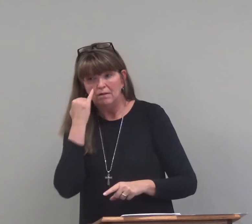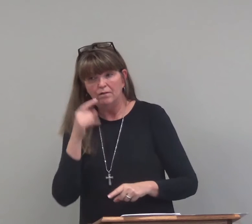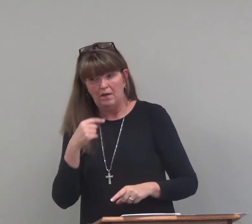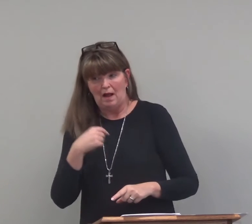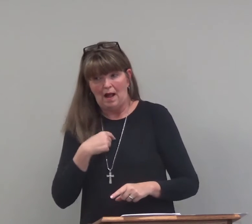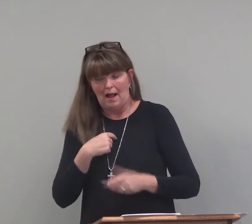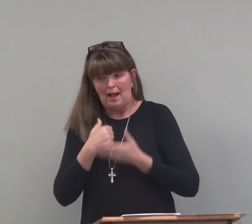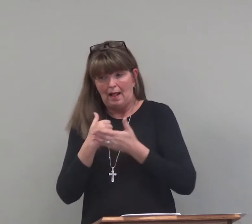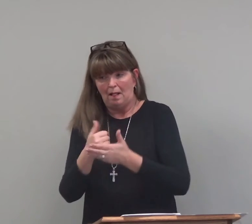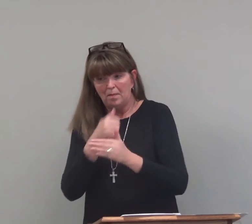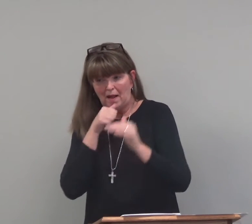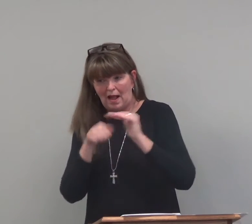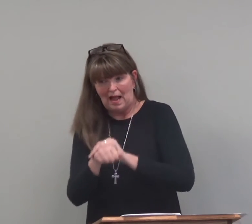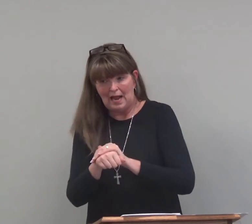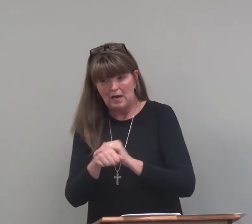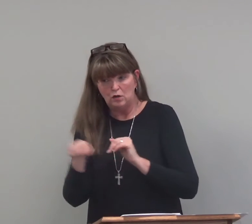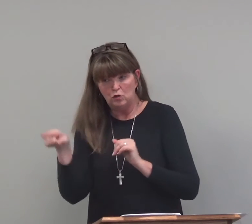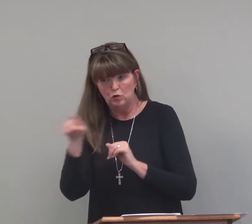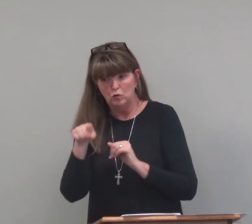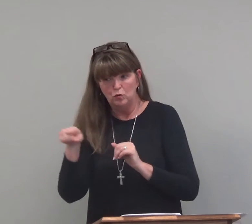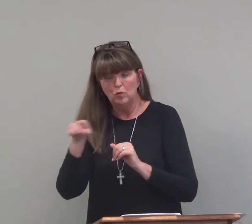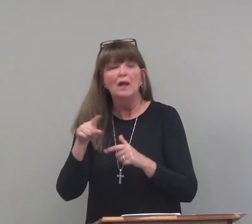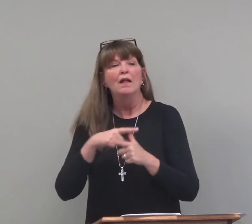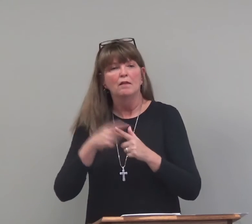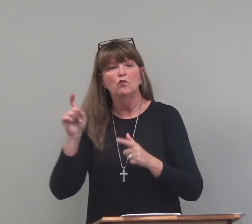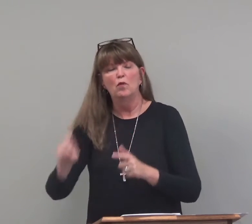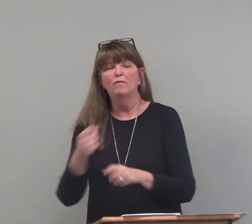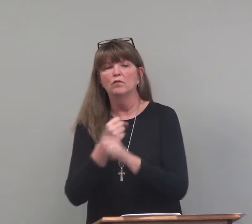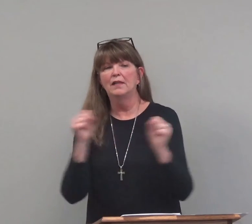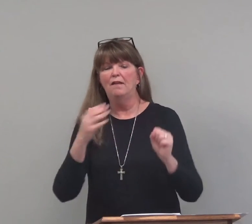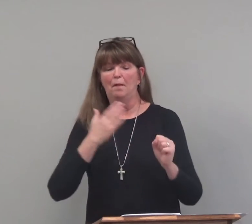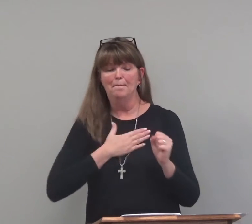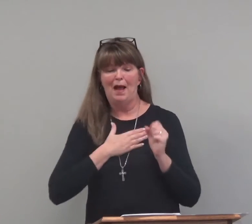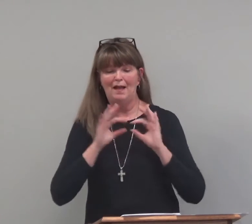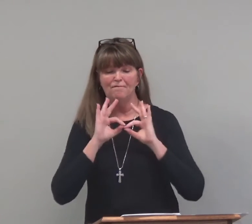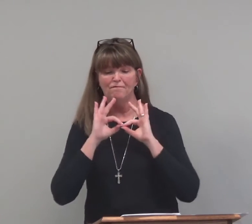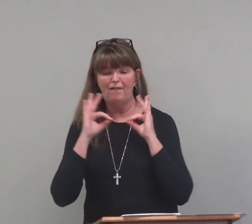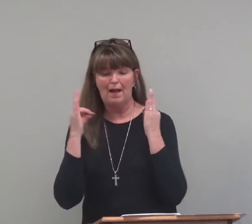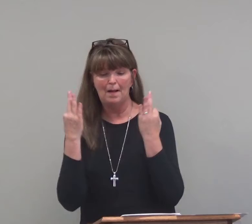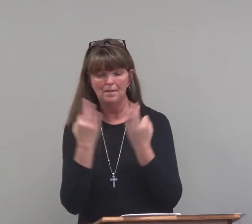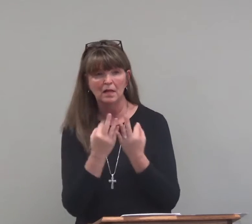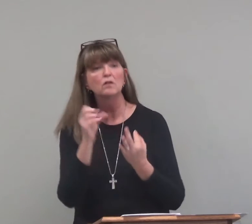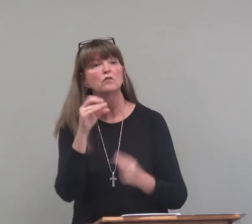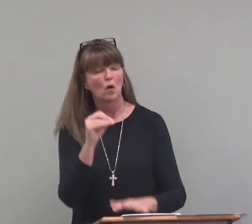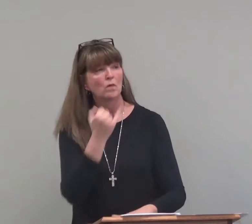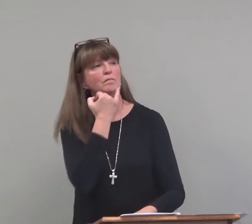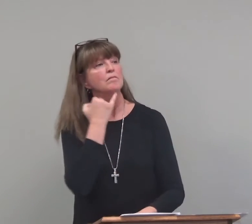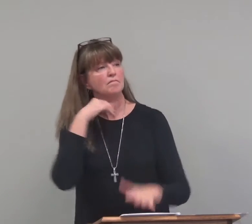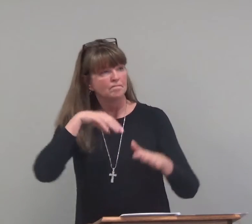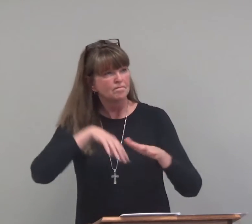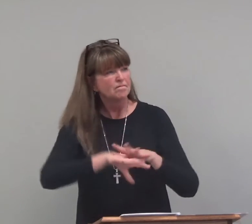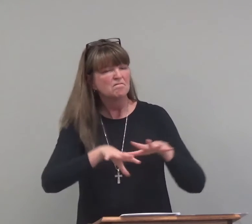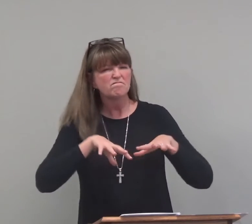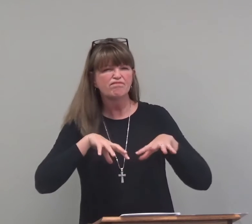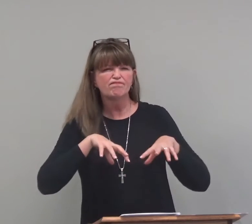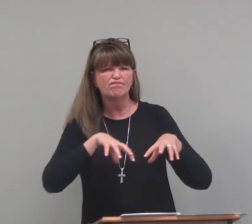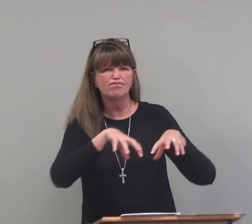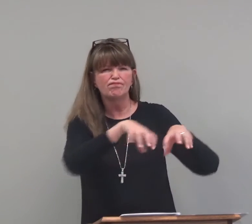she agreed that when people were coming into Israel to try and destroy them and take them captive, she agreed that the spies would come